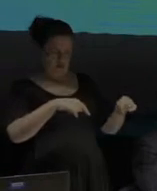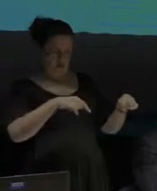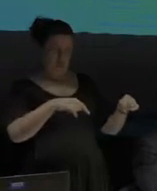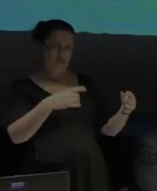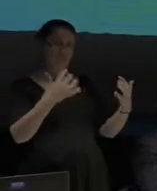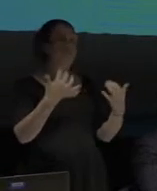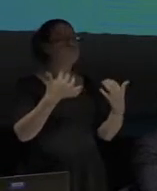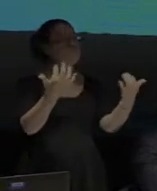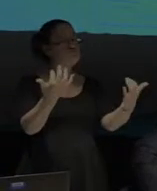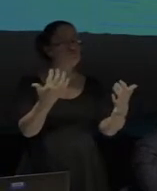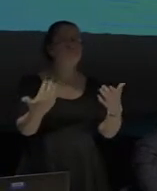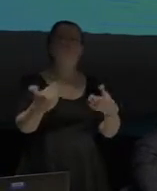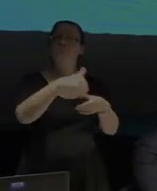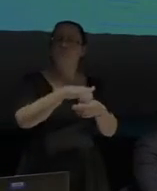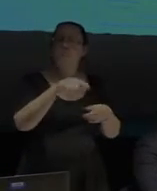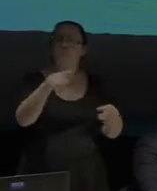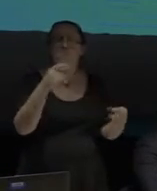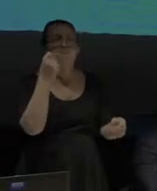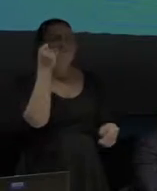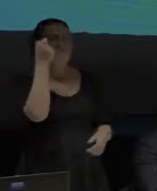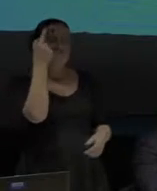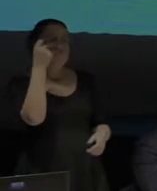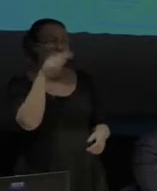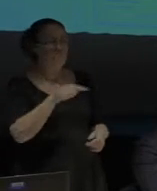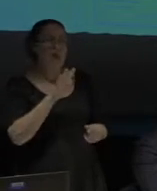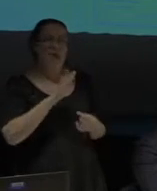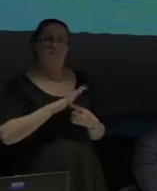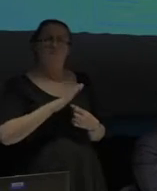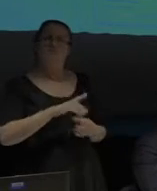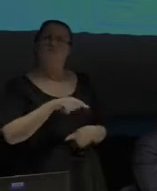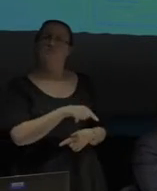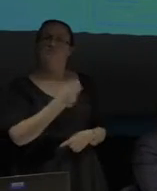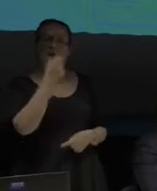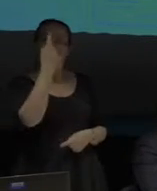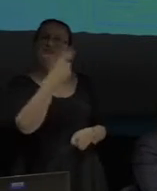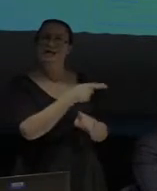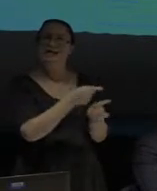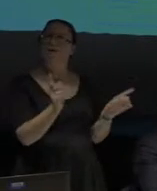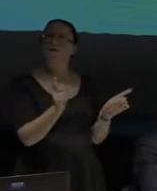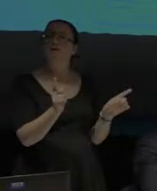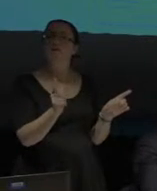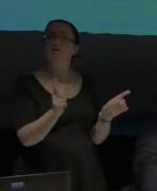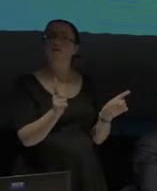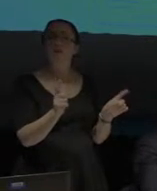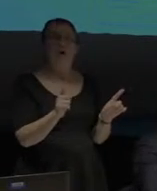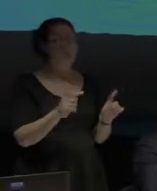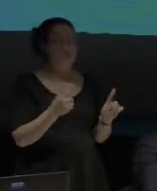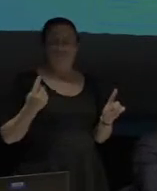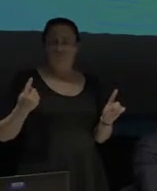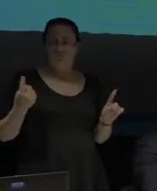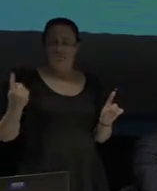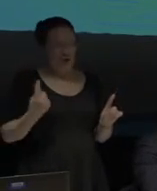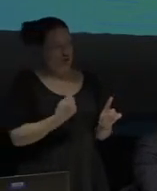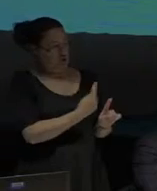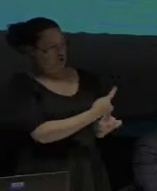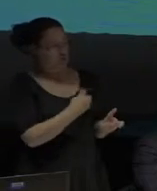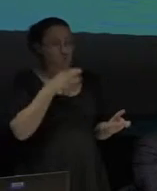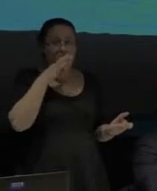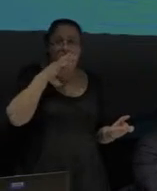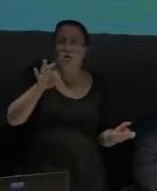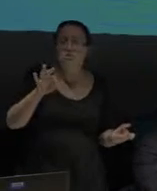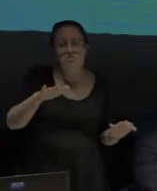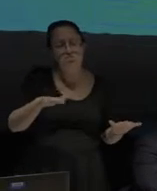this and understand the importance. But actually I'd like to go to each of our panel and ask, let's take that